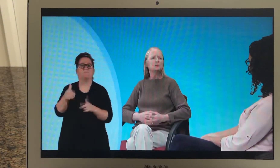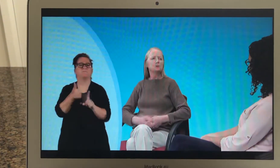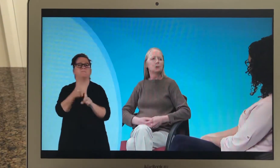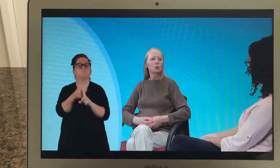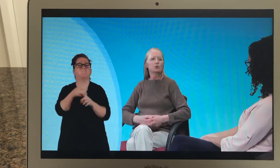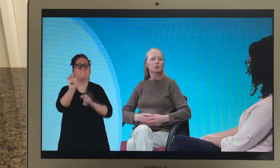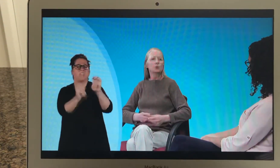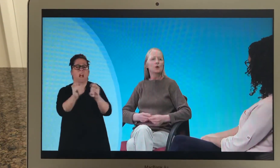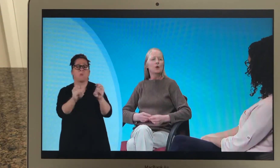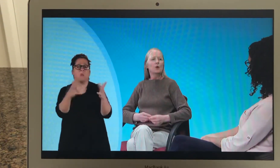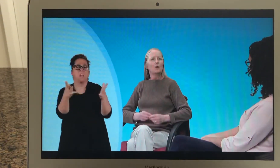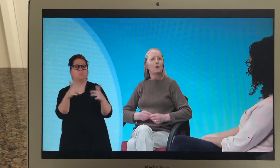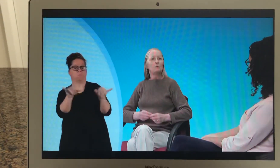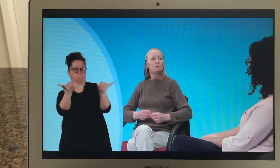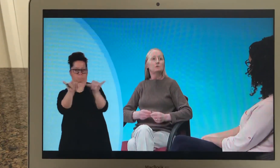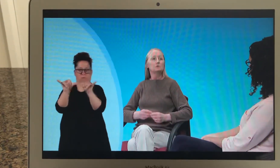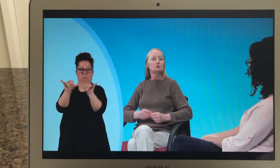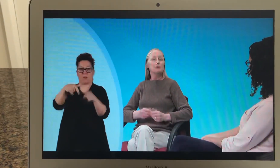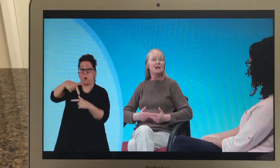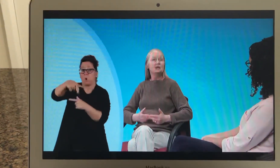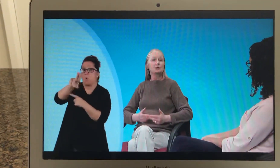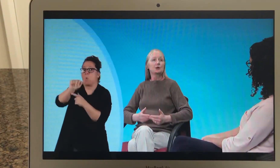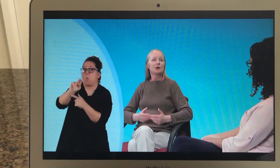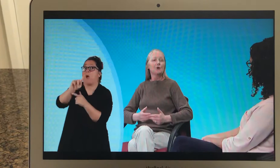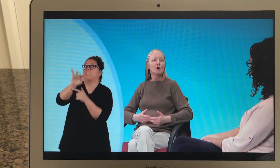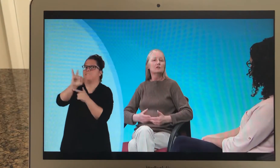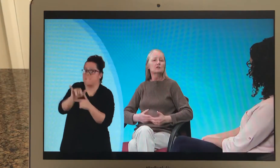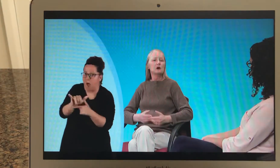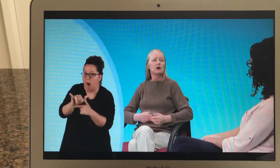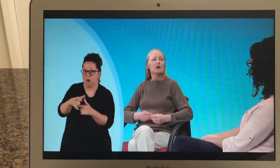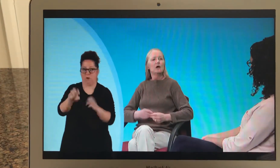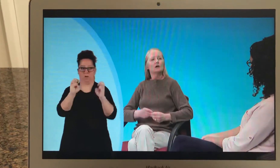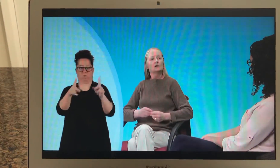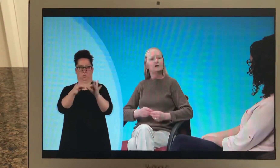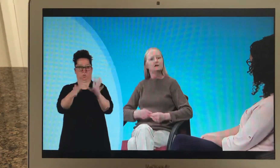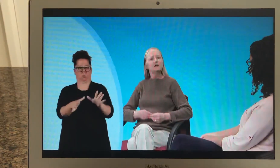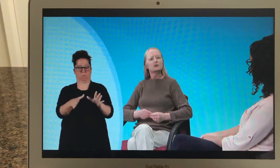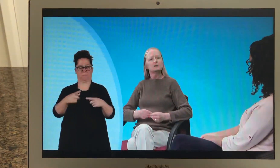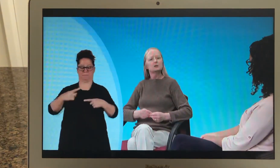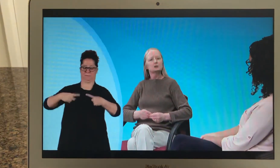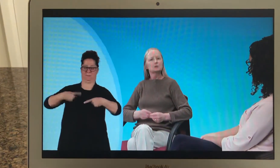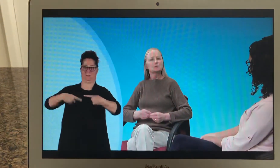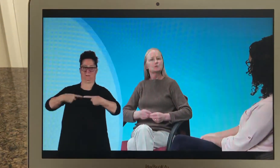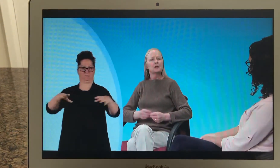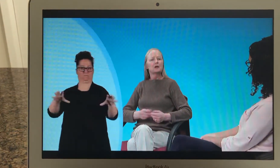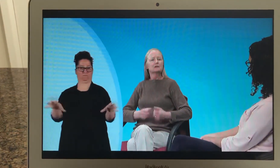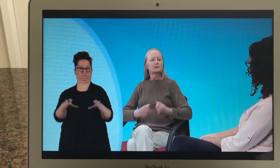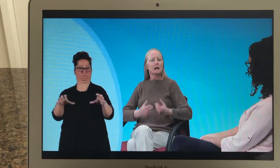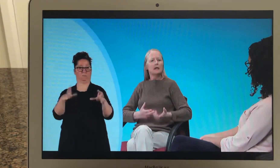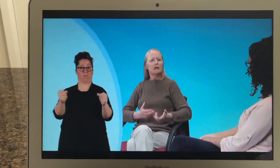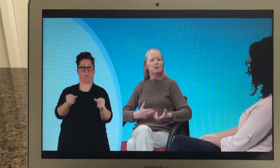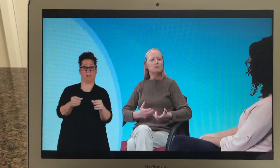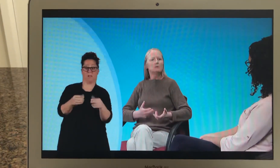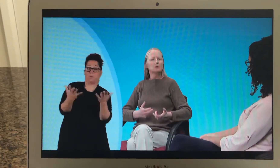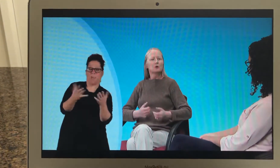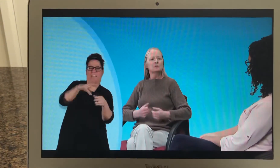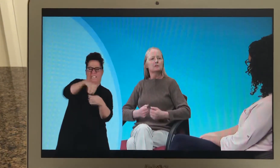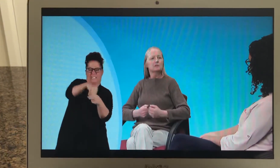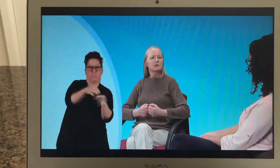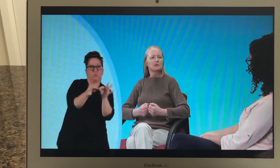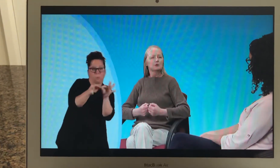So EIPI is an evaluation, and they use tools to see if they're qualified interpreter. They're the